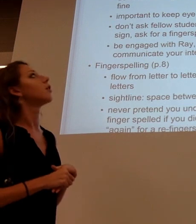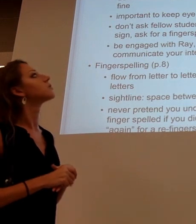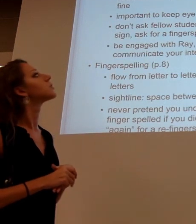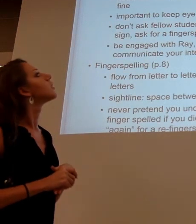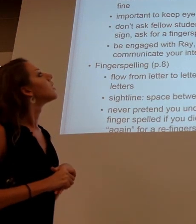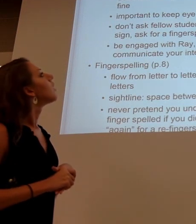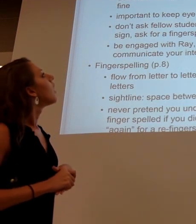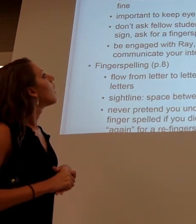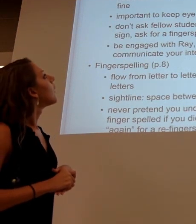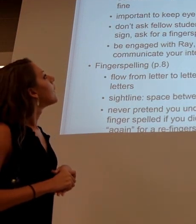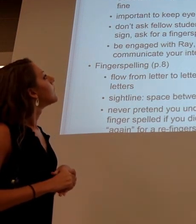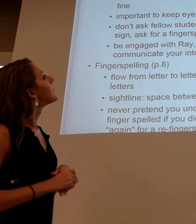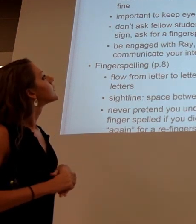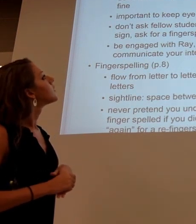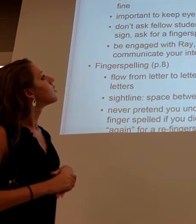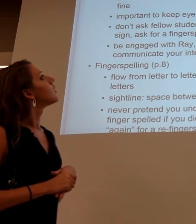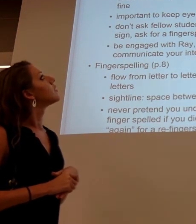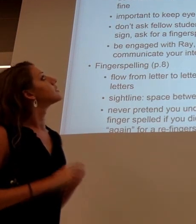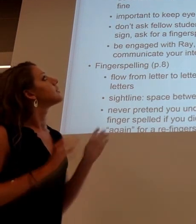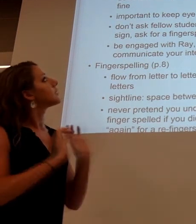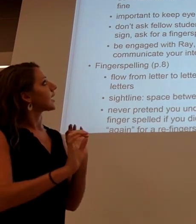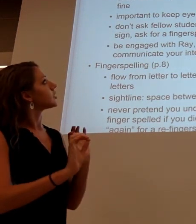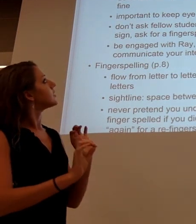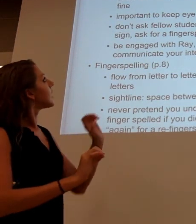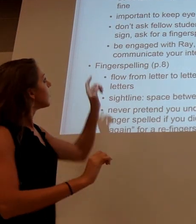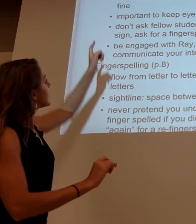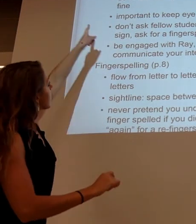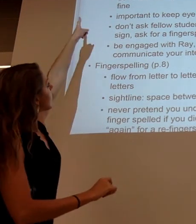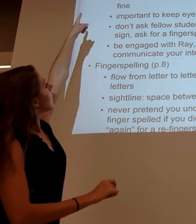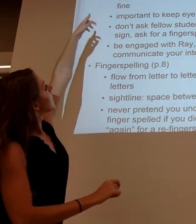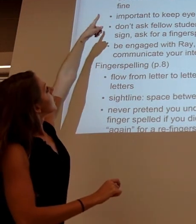false. So there's different sections, and those are the